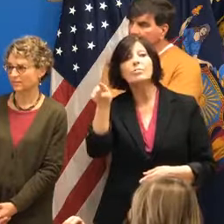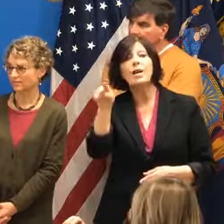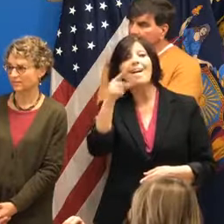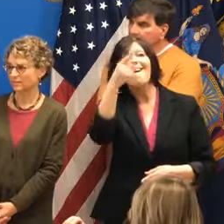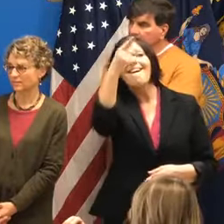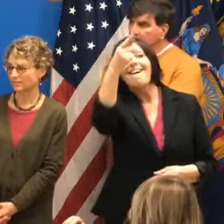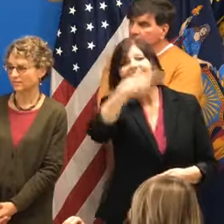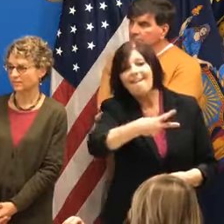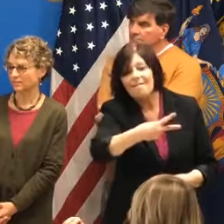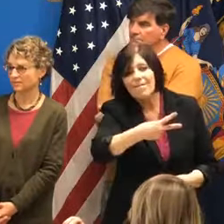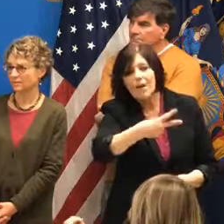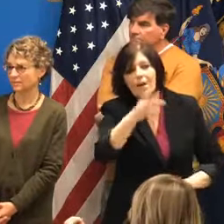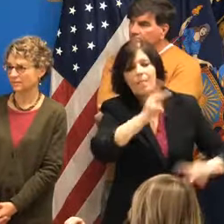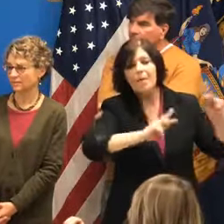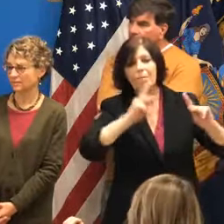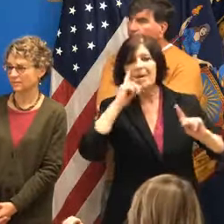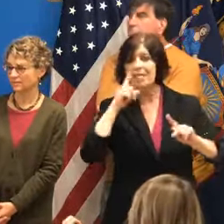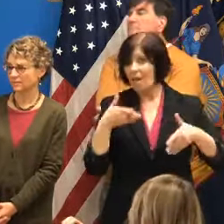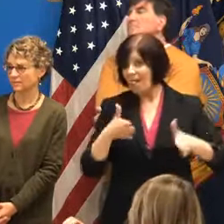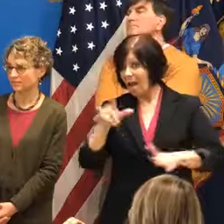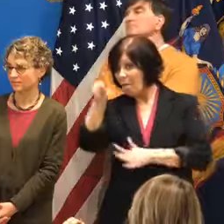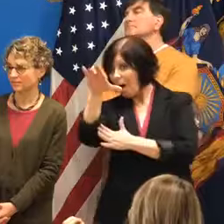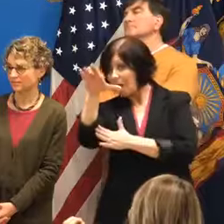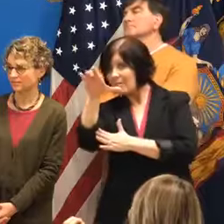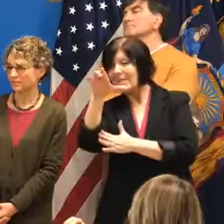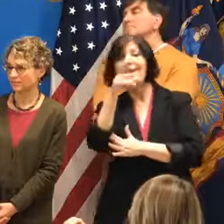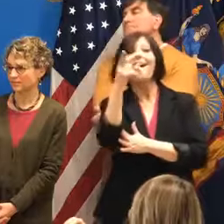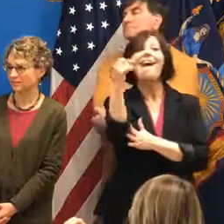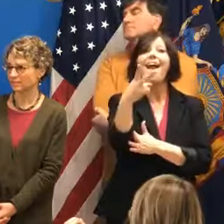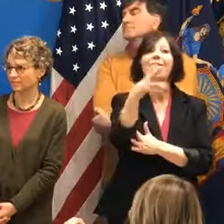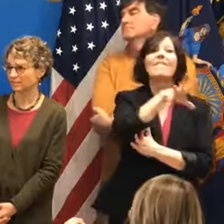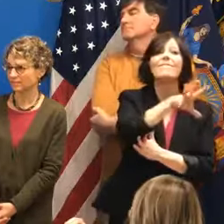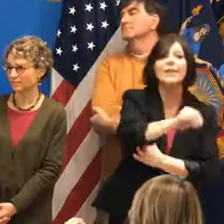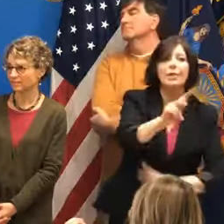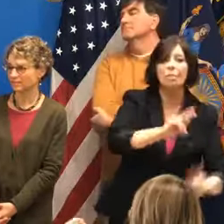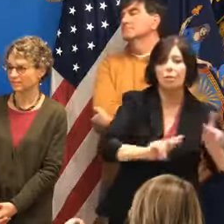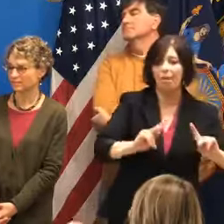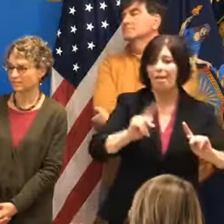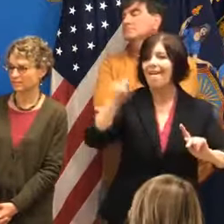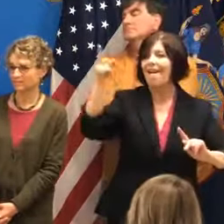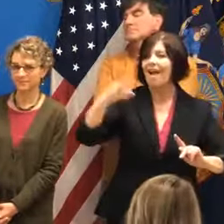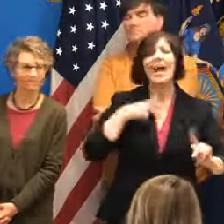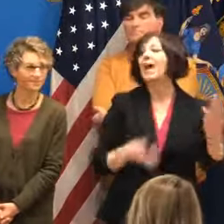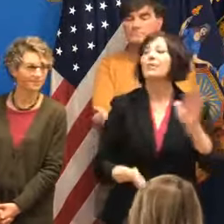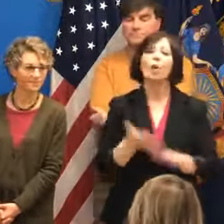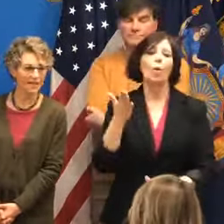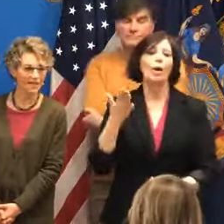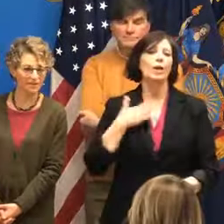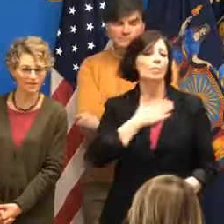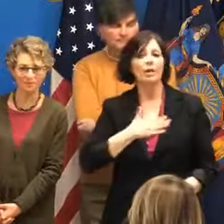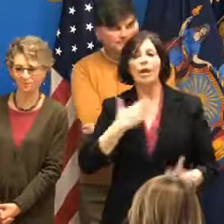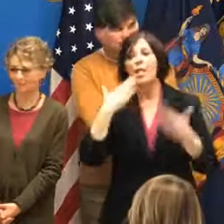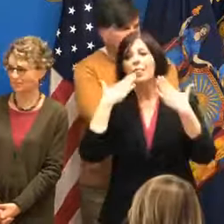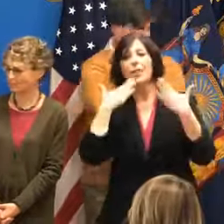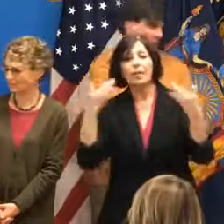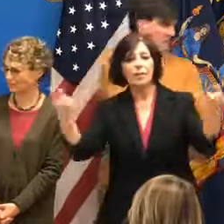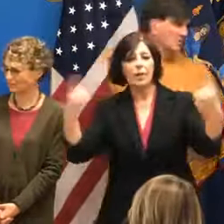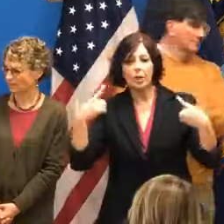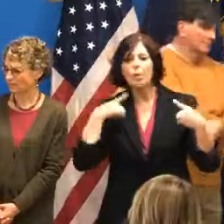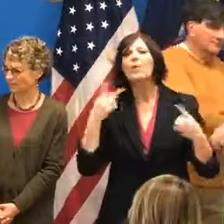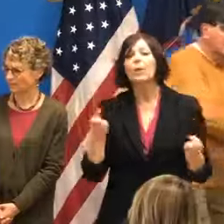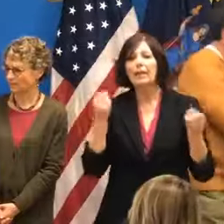half. If you're authorized for 100, you can have 50. Simple as that. We have to go, folks. I thank everyone. We will be